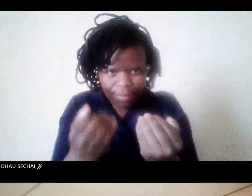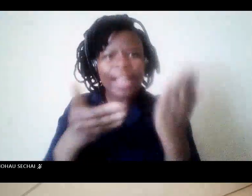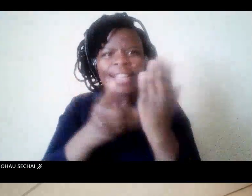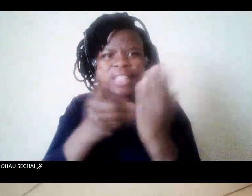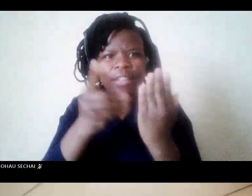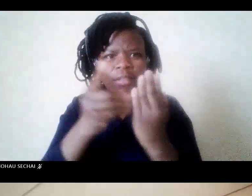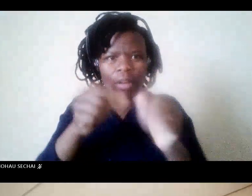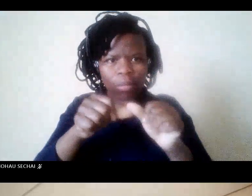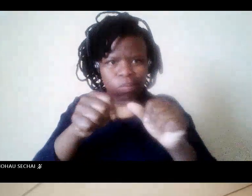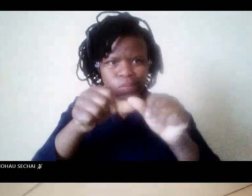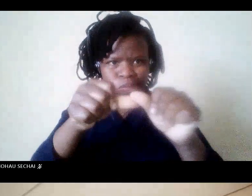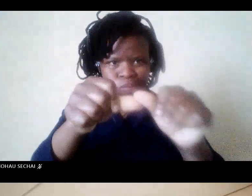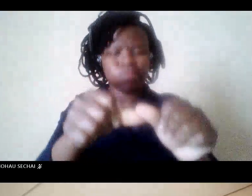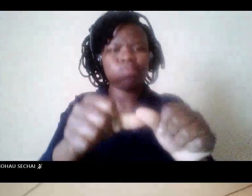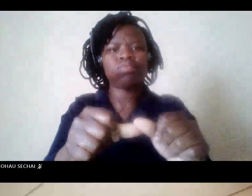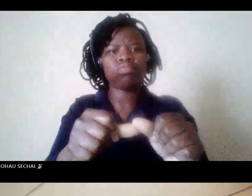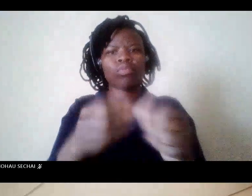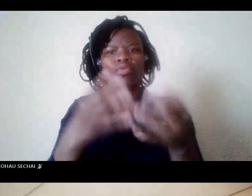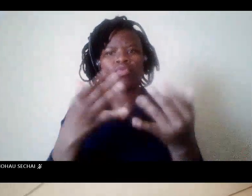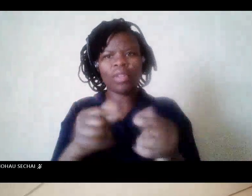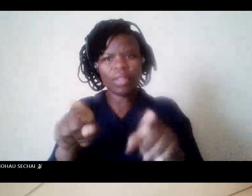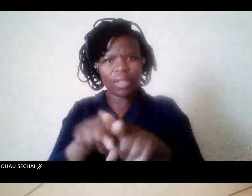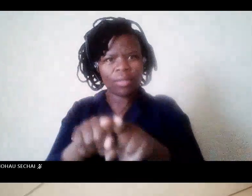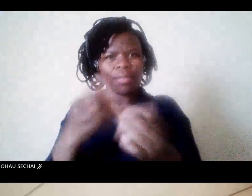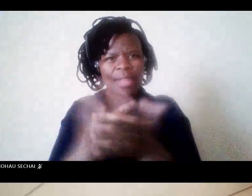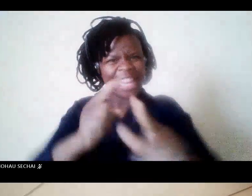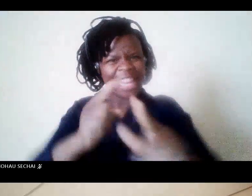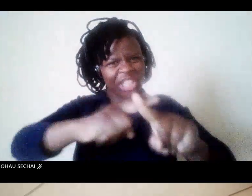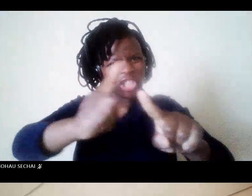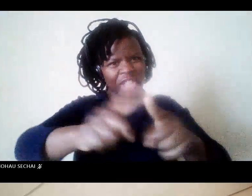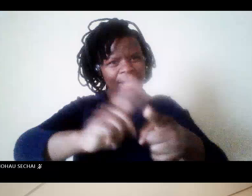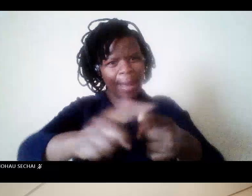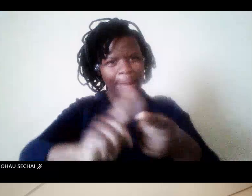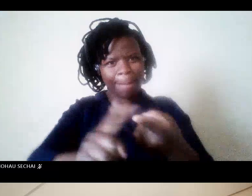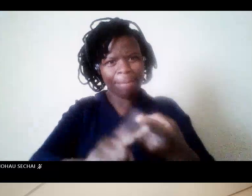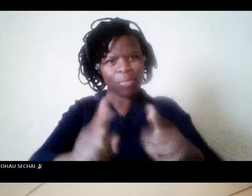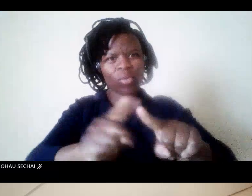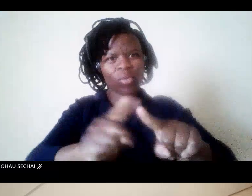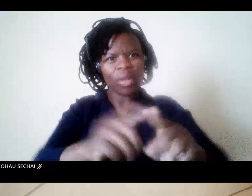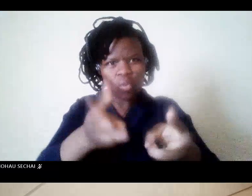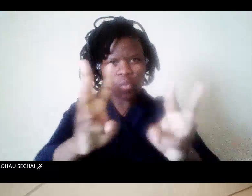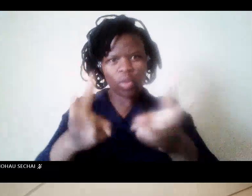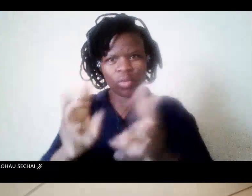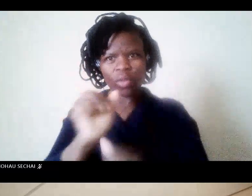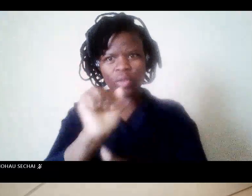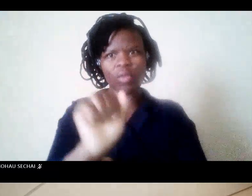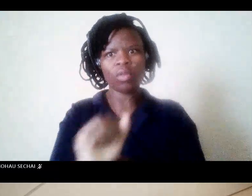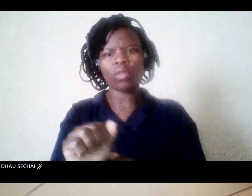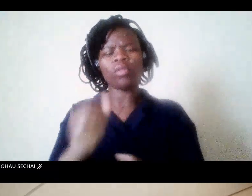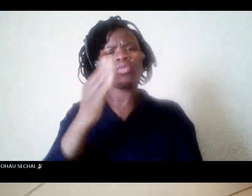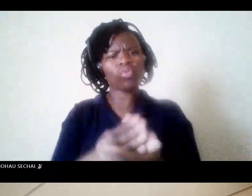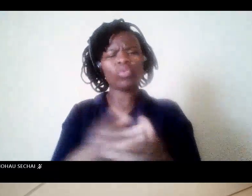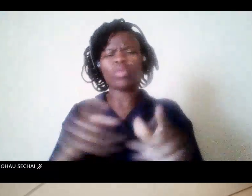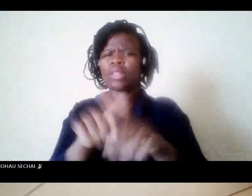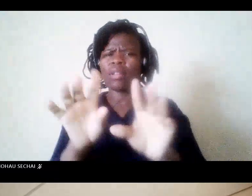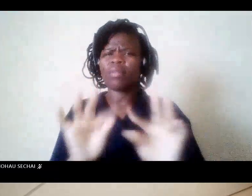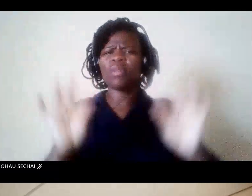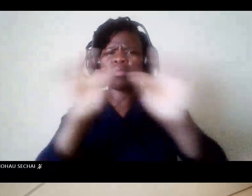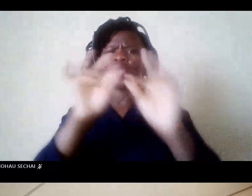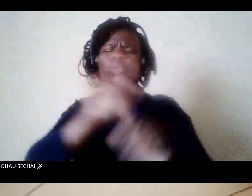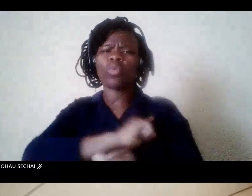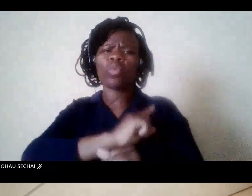As you continue to develop, you continue to sharpen your ways in able to, and that's very critical because it just